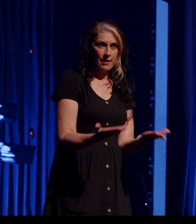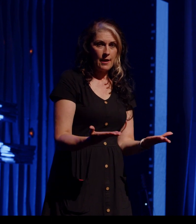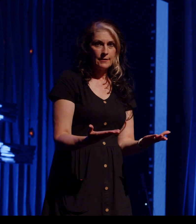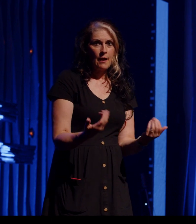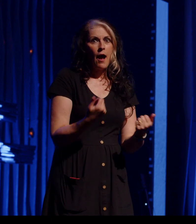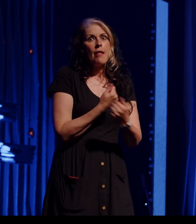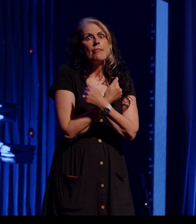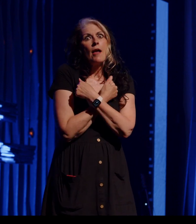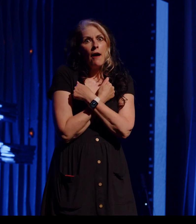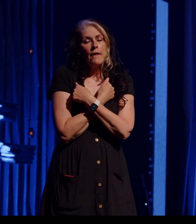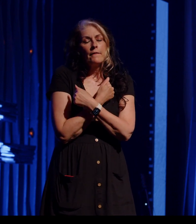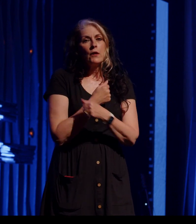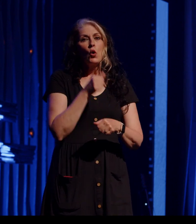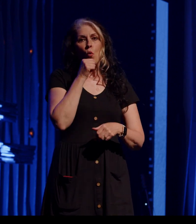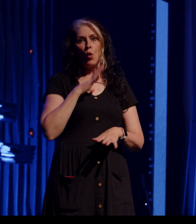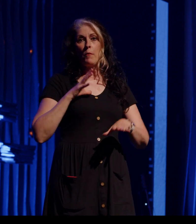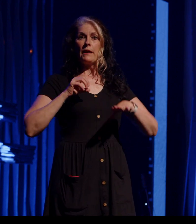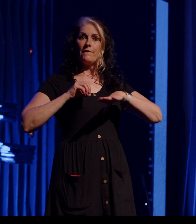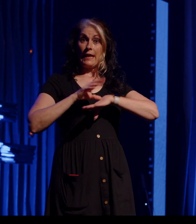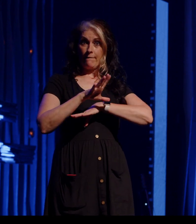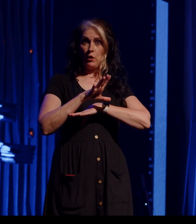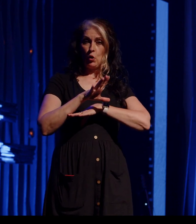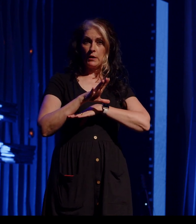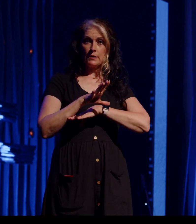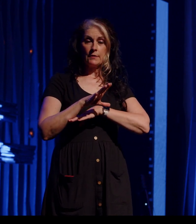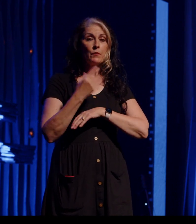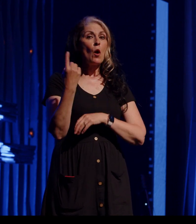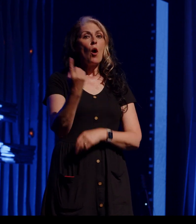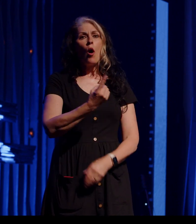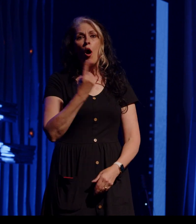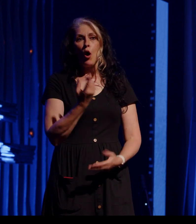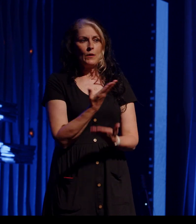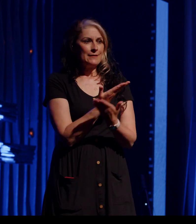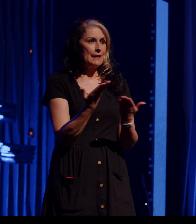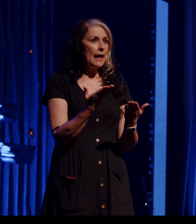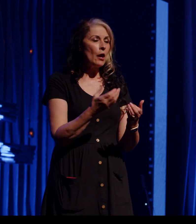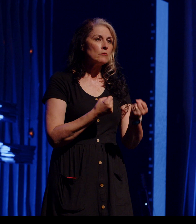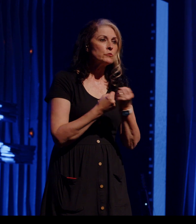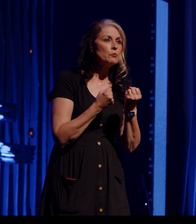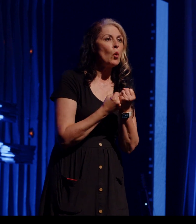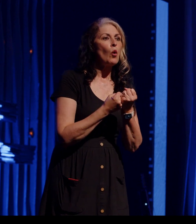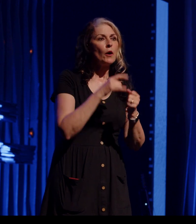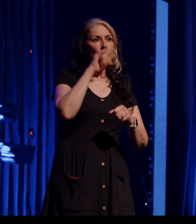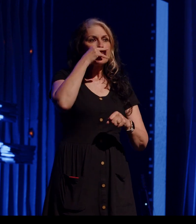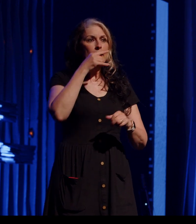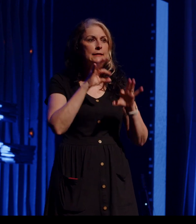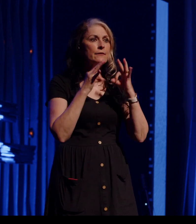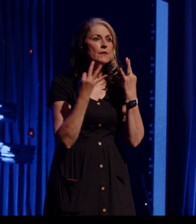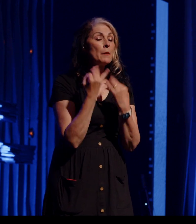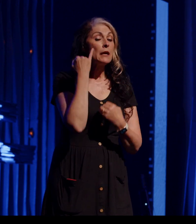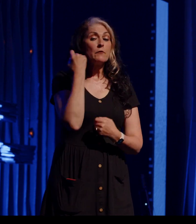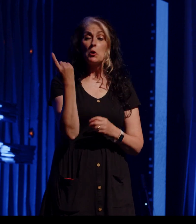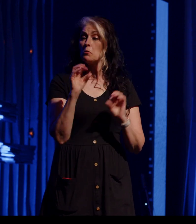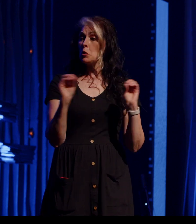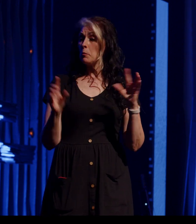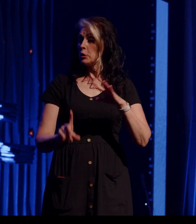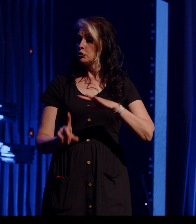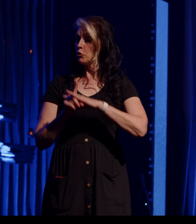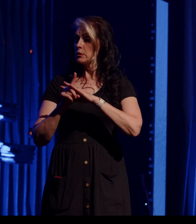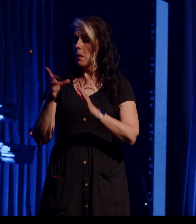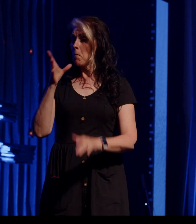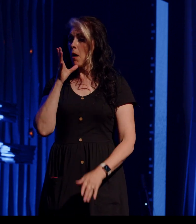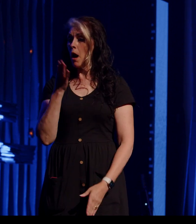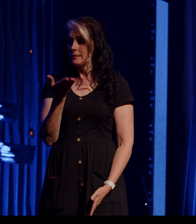love about women of influence. They're always there for their kids, their families. Even when no one else shows up, they're